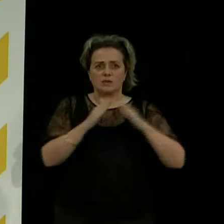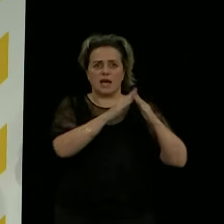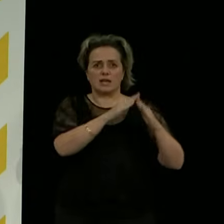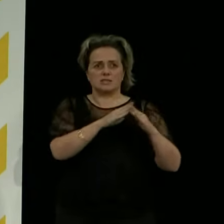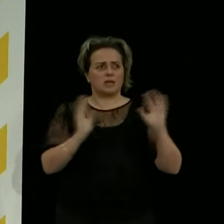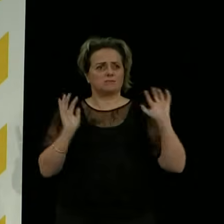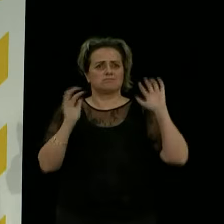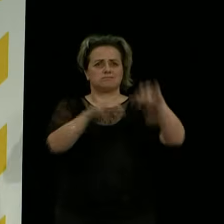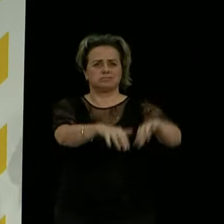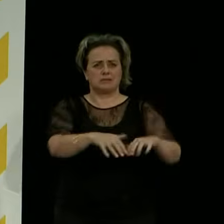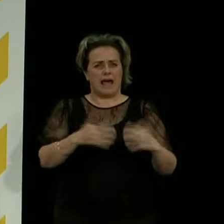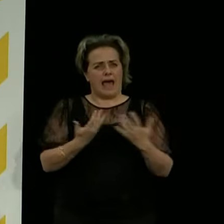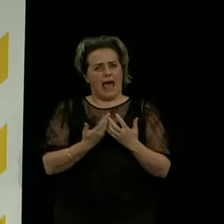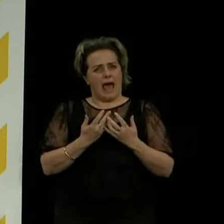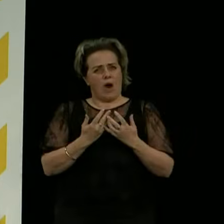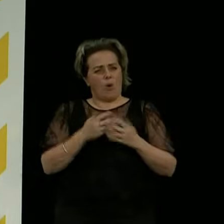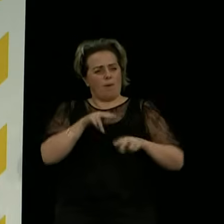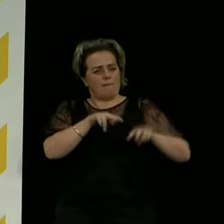think